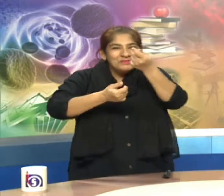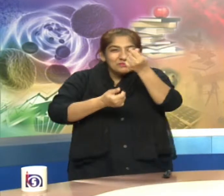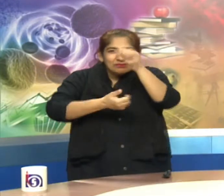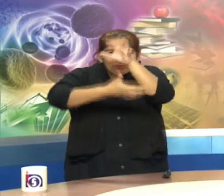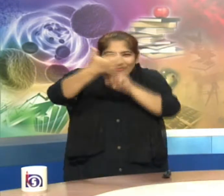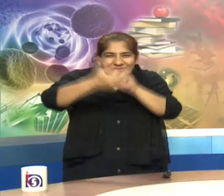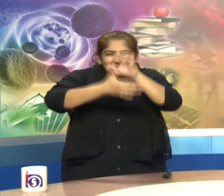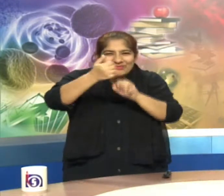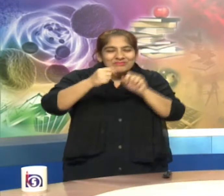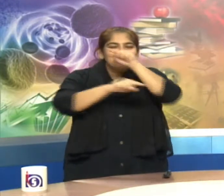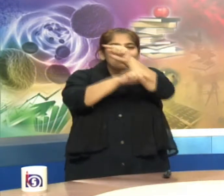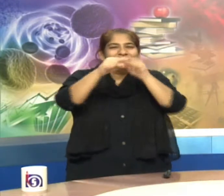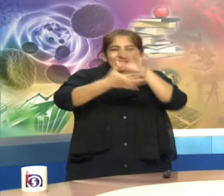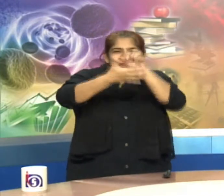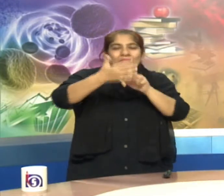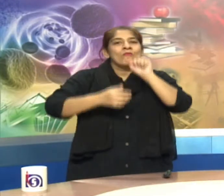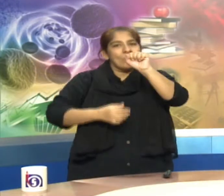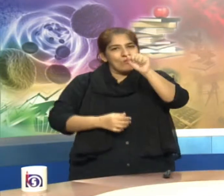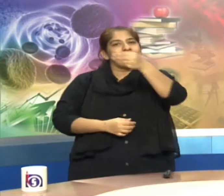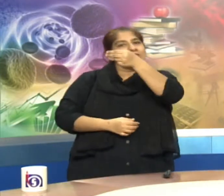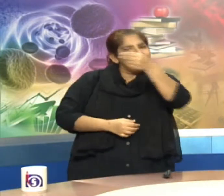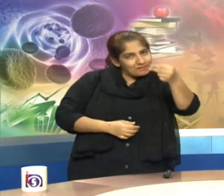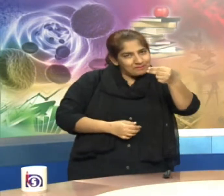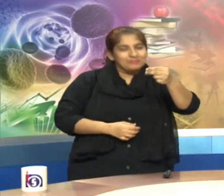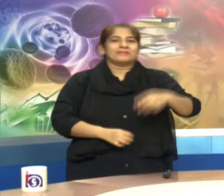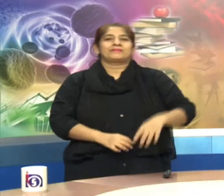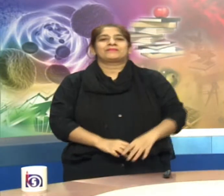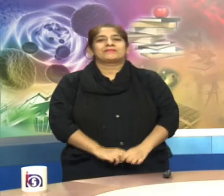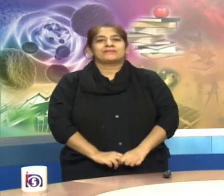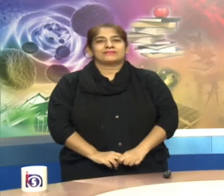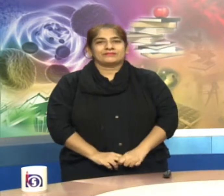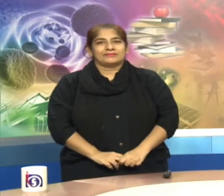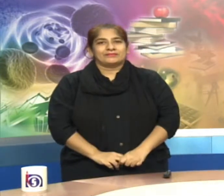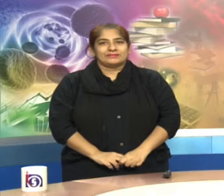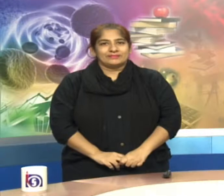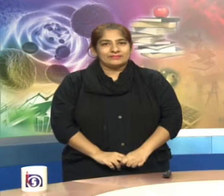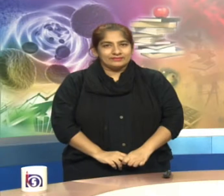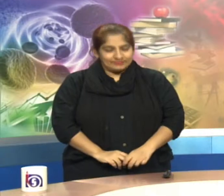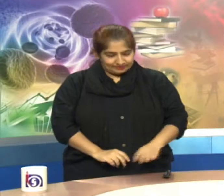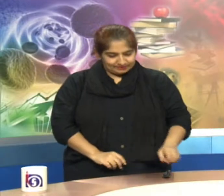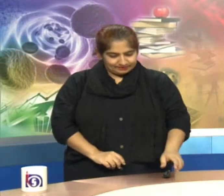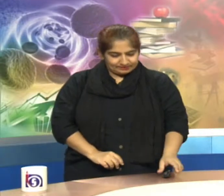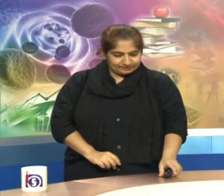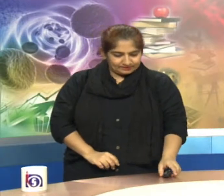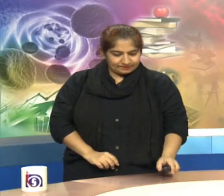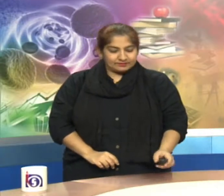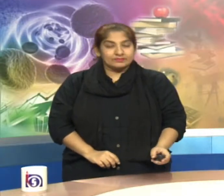Then we pay the less amount, some amount is deducted, so that is discount.